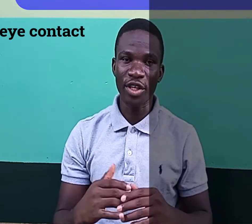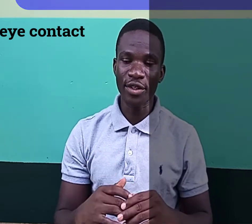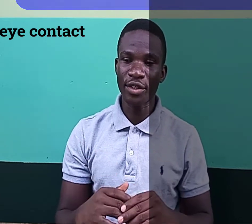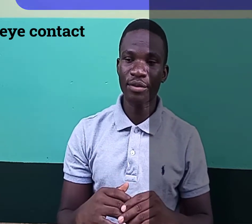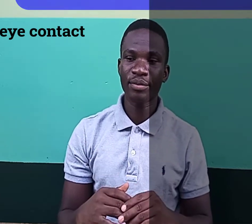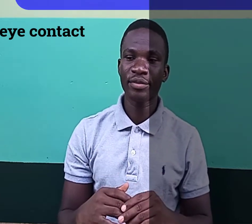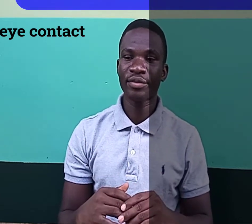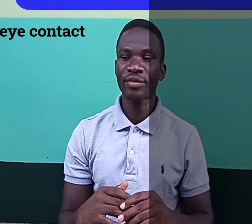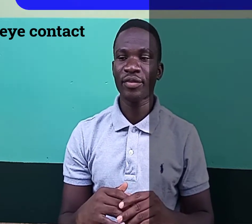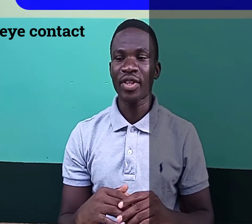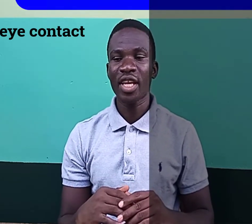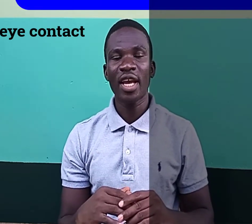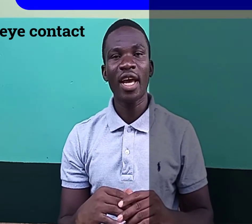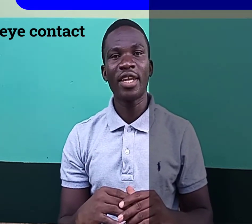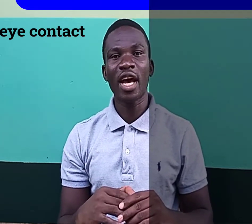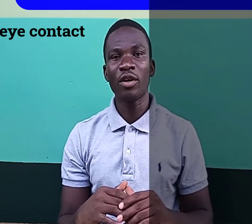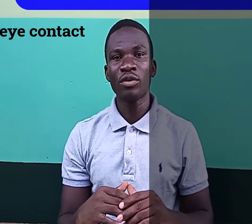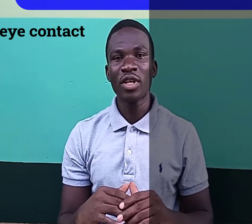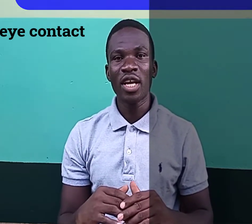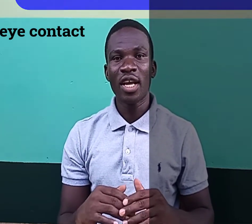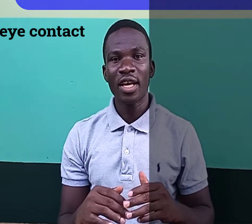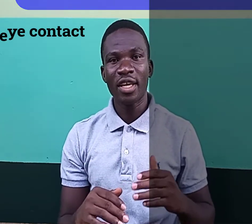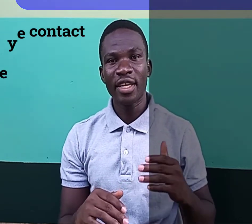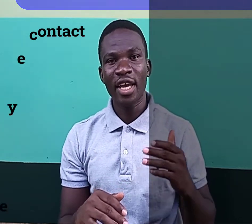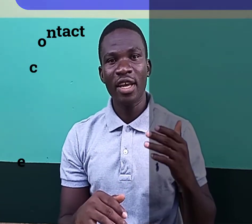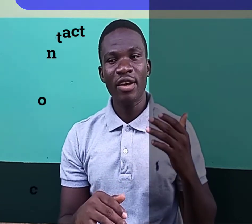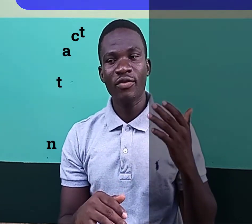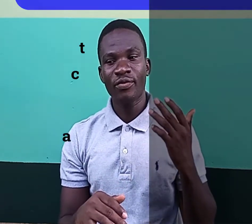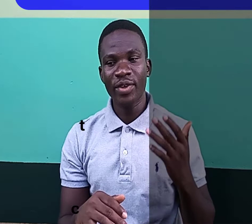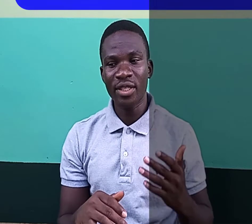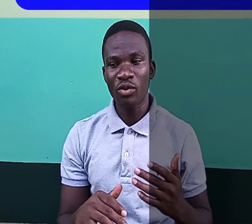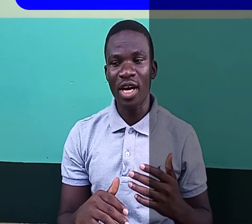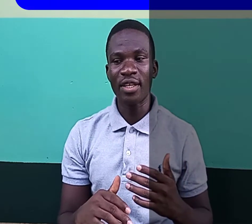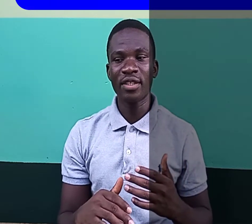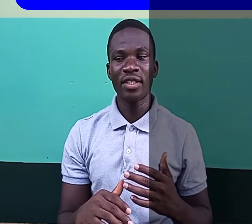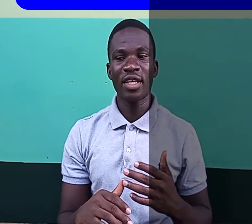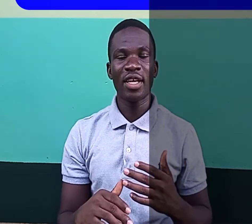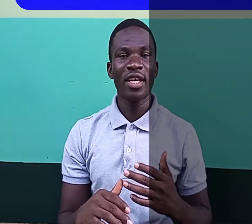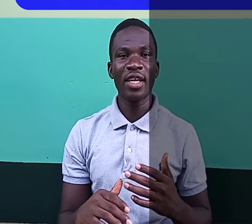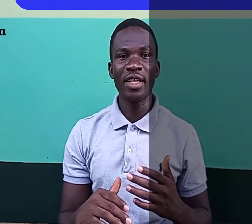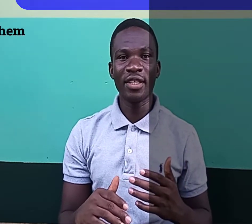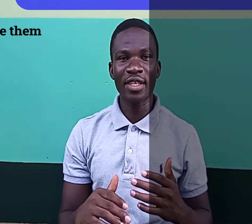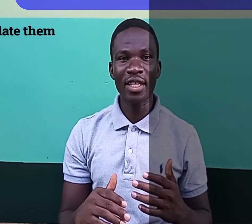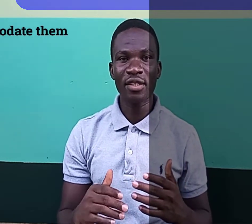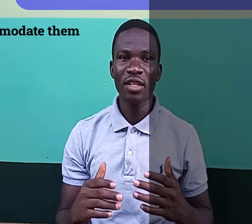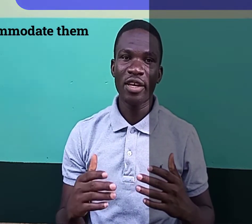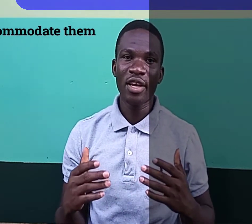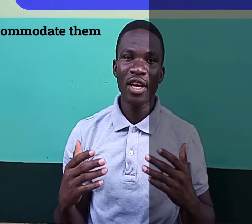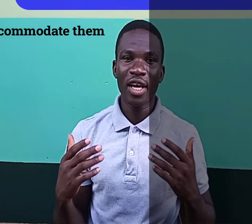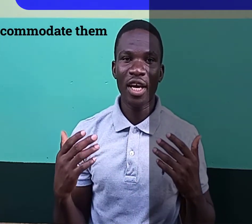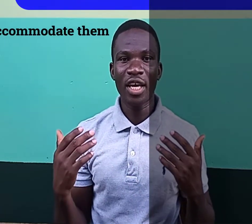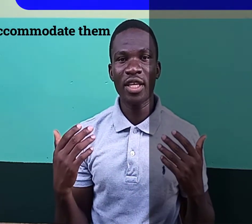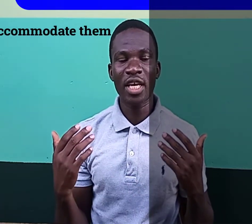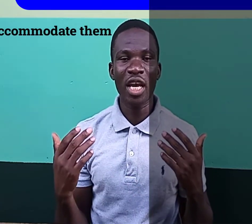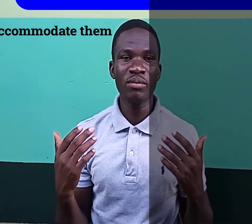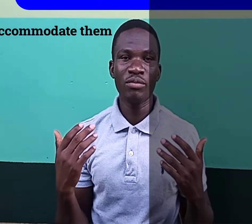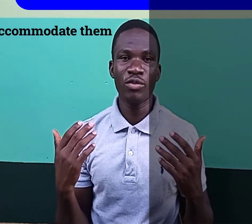communication. Now, the fifth one is that anytime